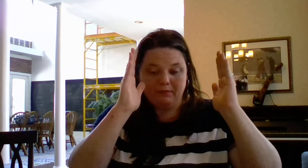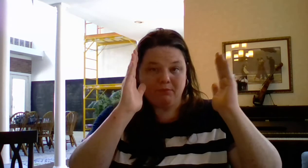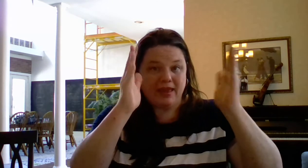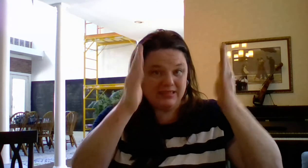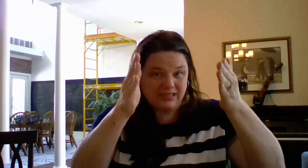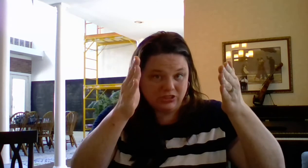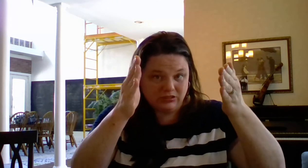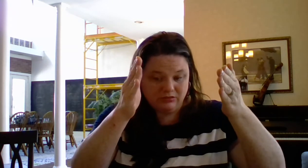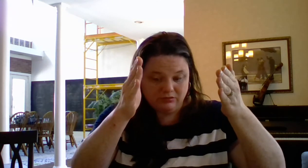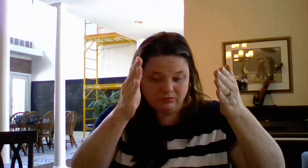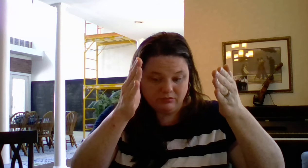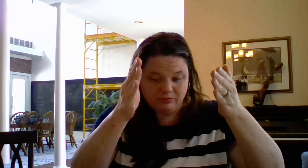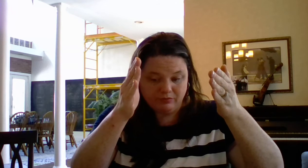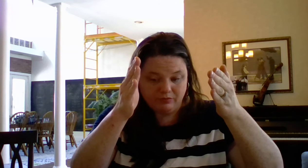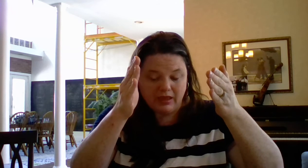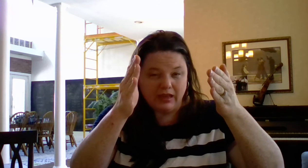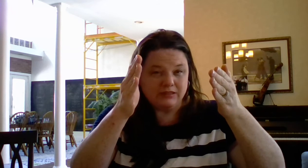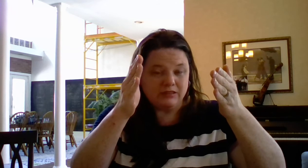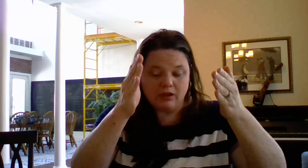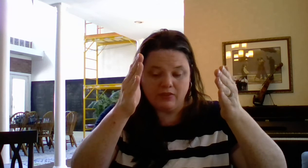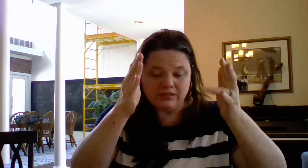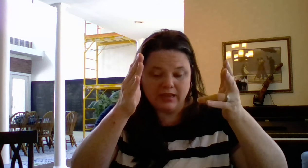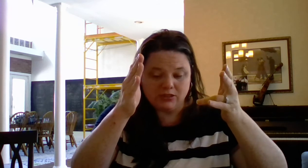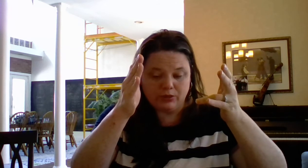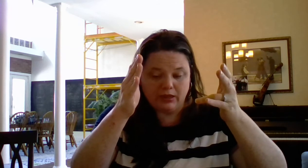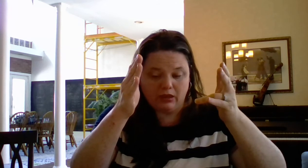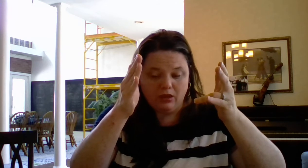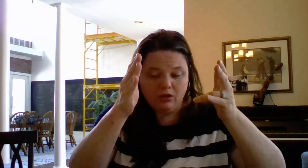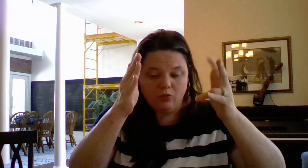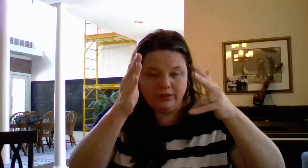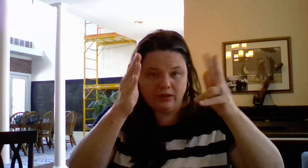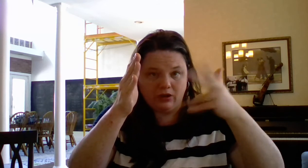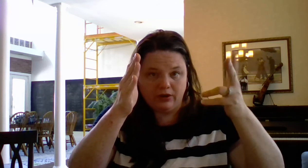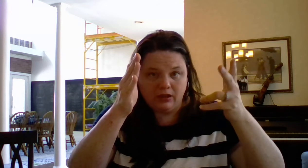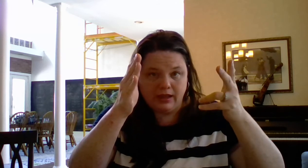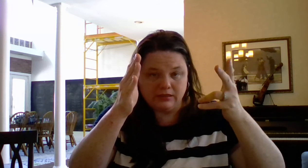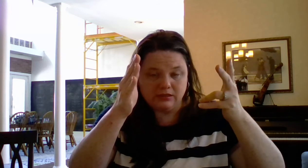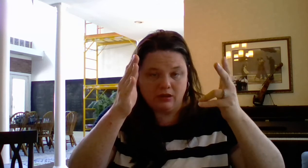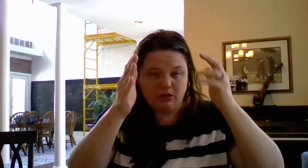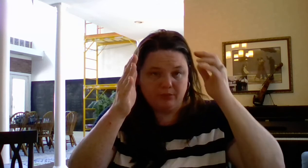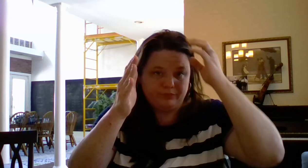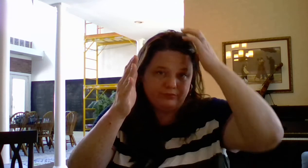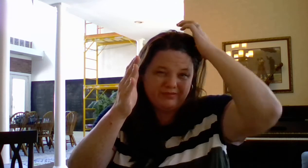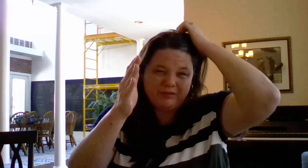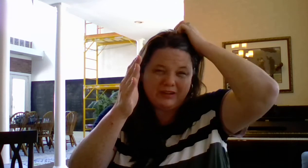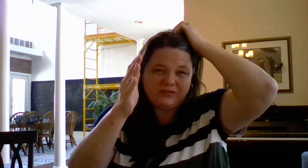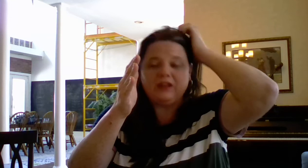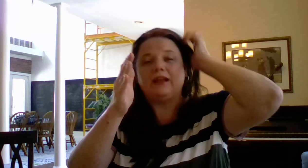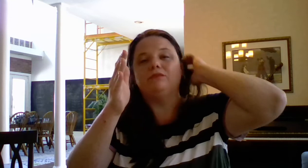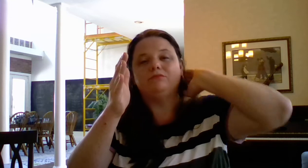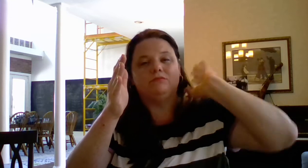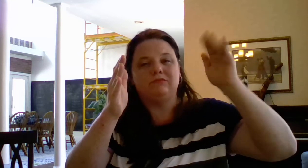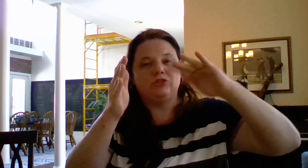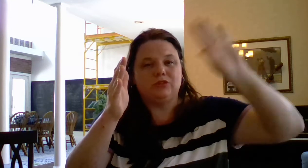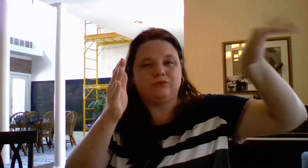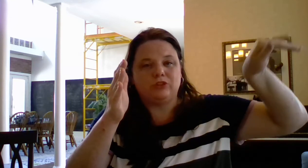pay attention. Okay, these last three we did not learn in class. I just feel like I should have taught